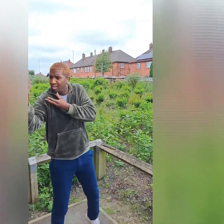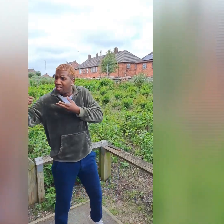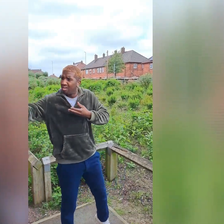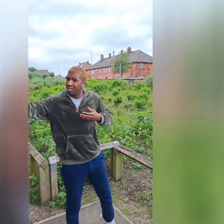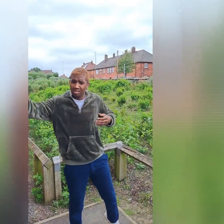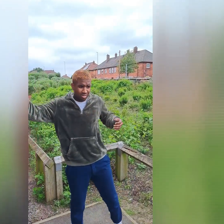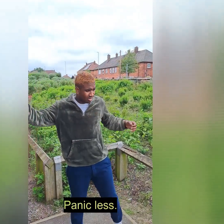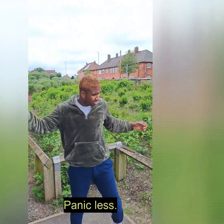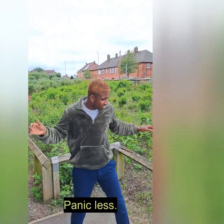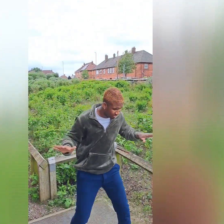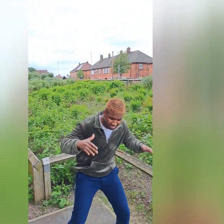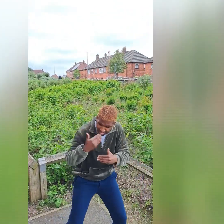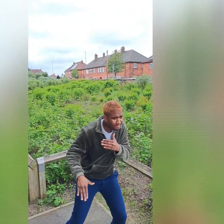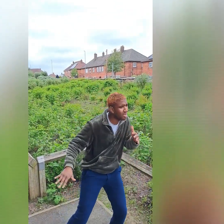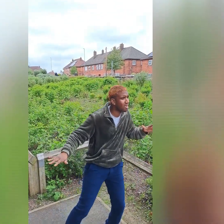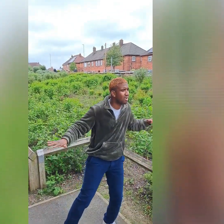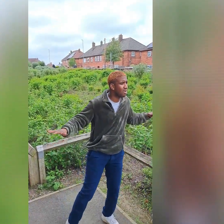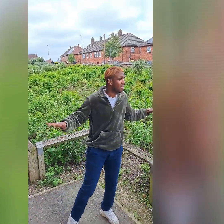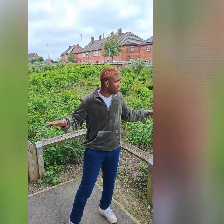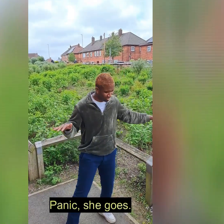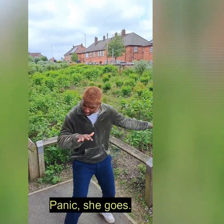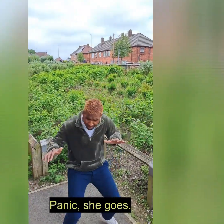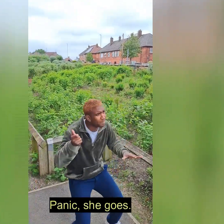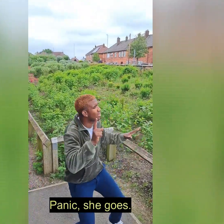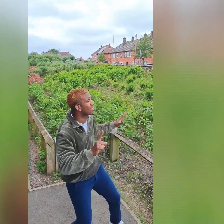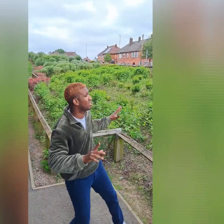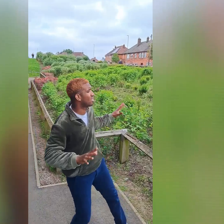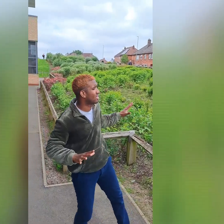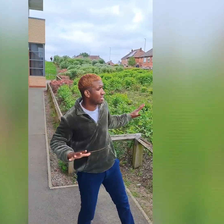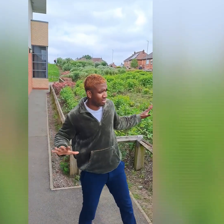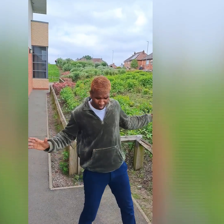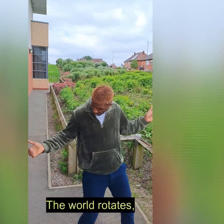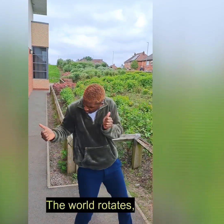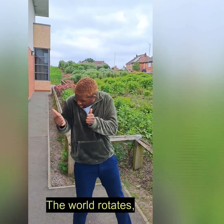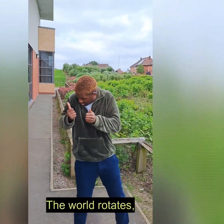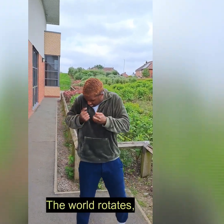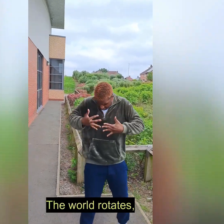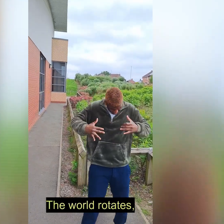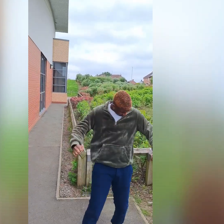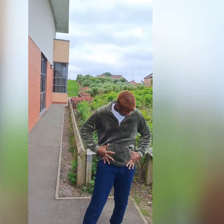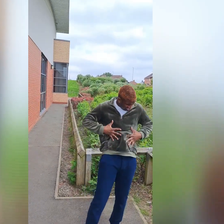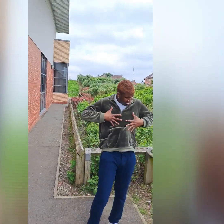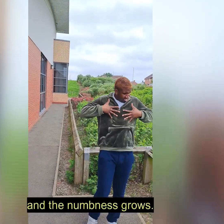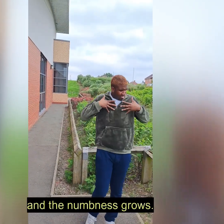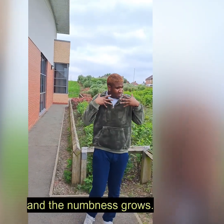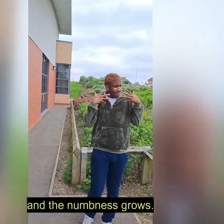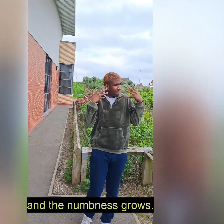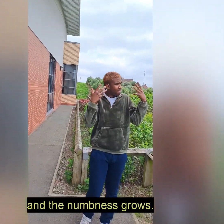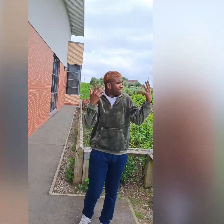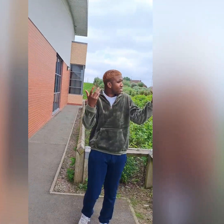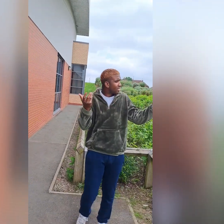goes. Panic less. Panic she goes. The world rotates and the